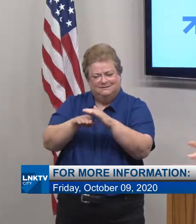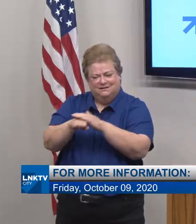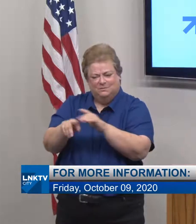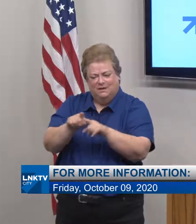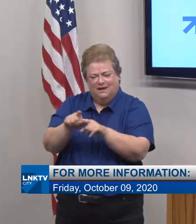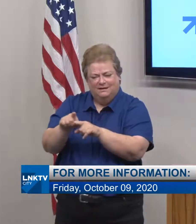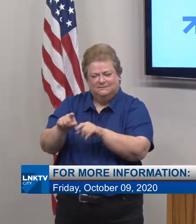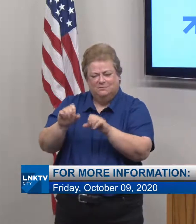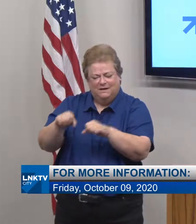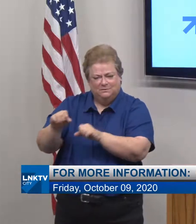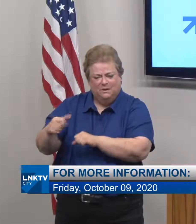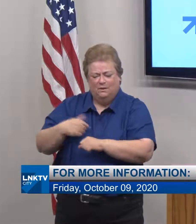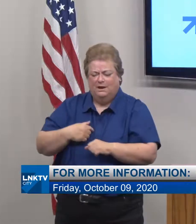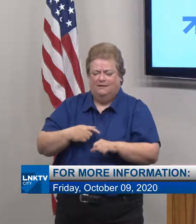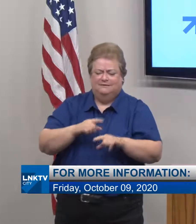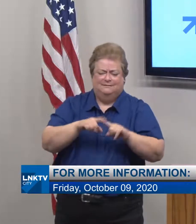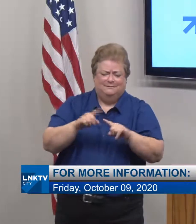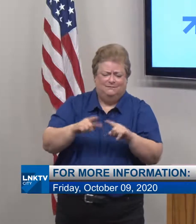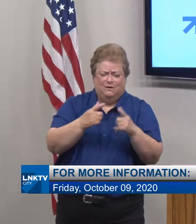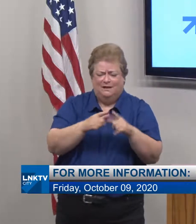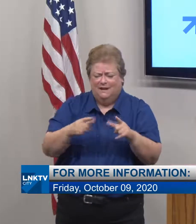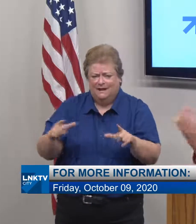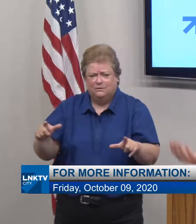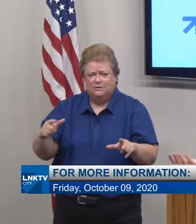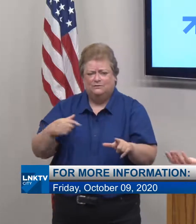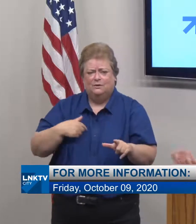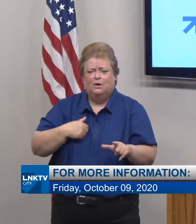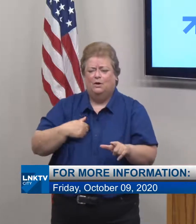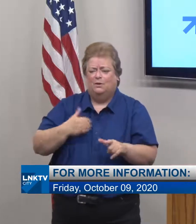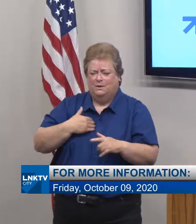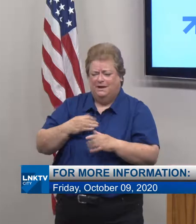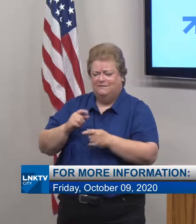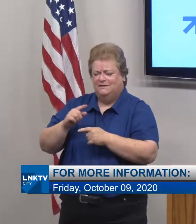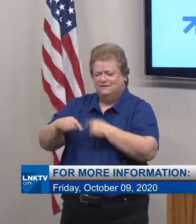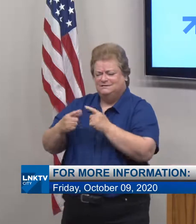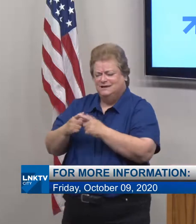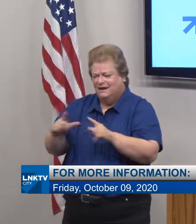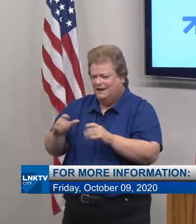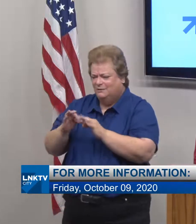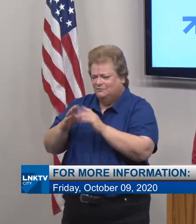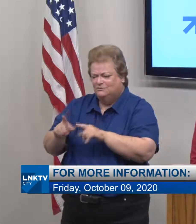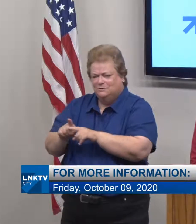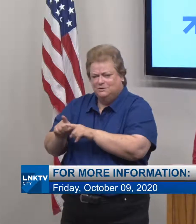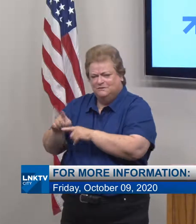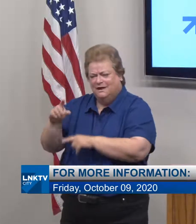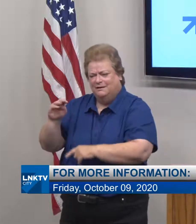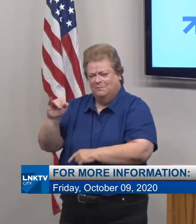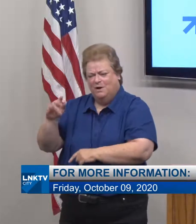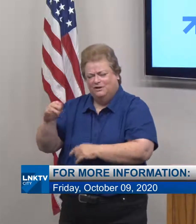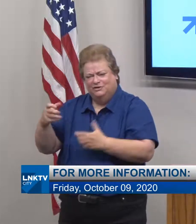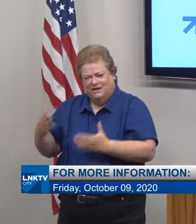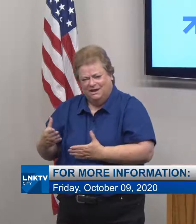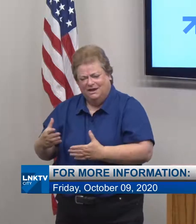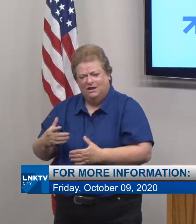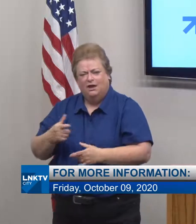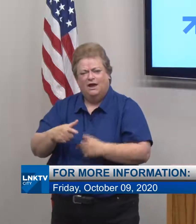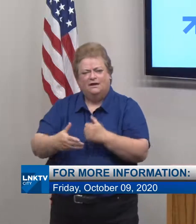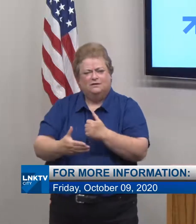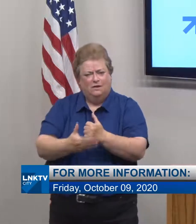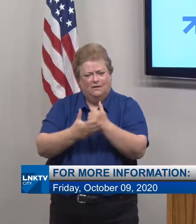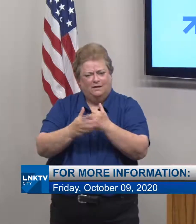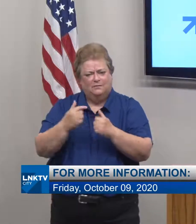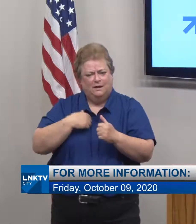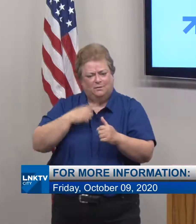is translated into several languages, and we have enjoyed having sign language interpreters like Margie here to help with that. And you may have noticed that we've